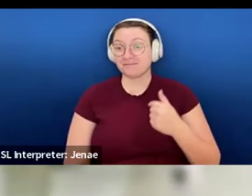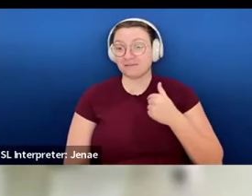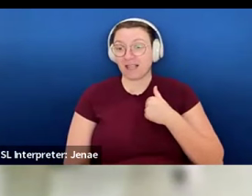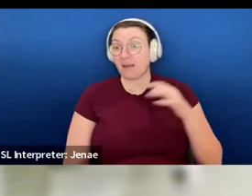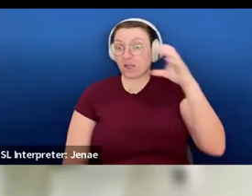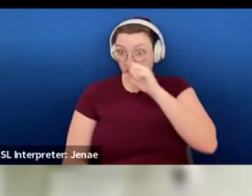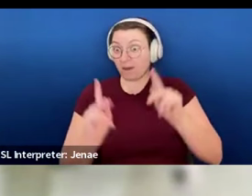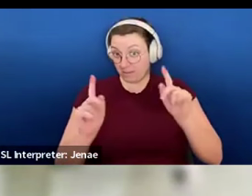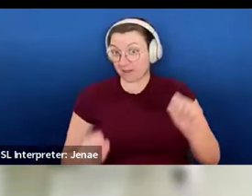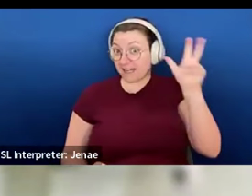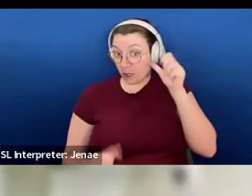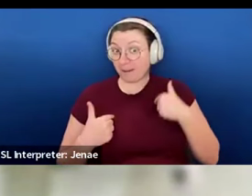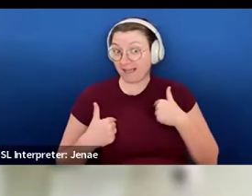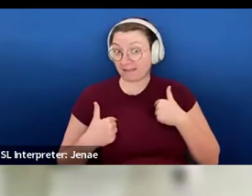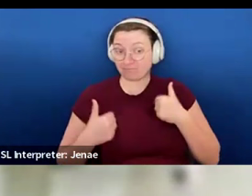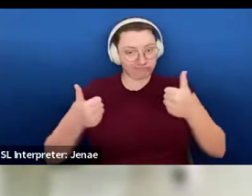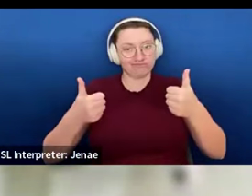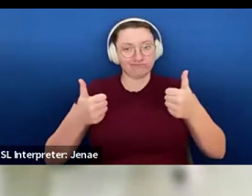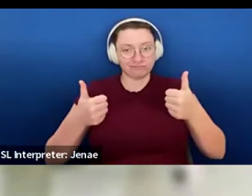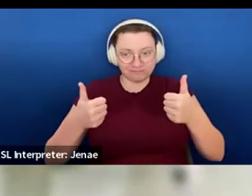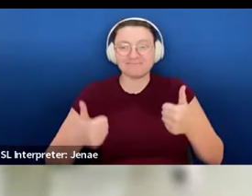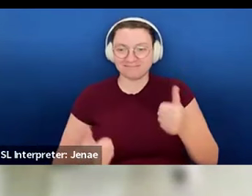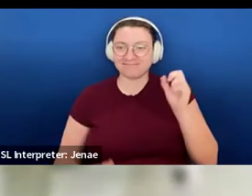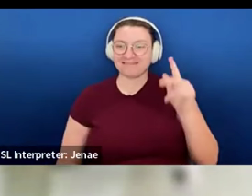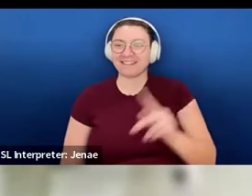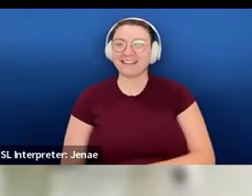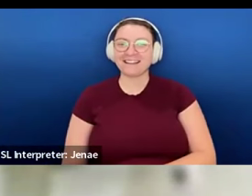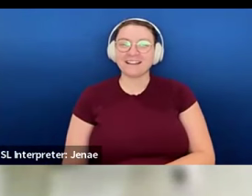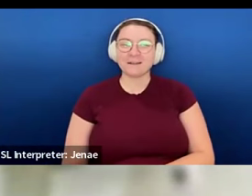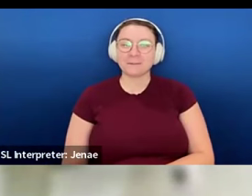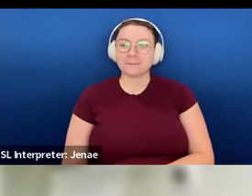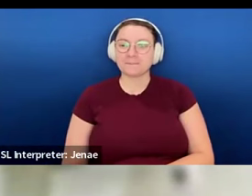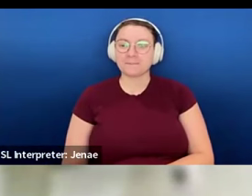people can hear me. Okay.